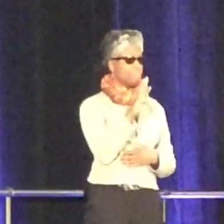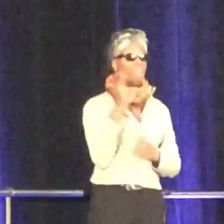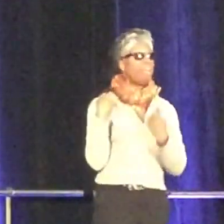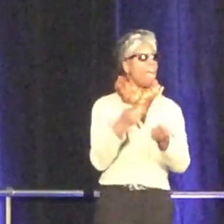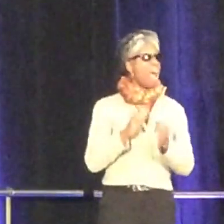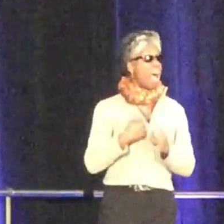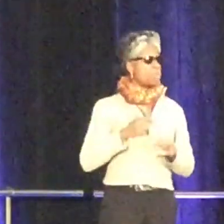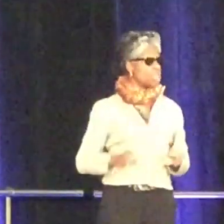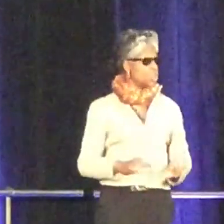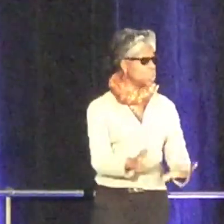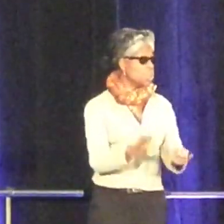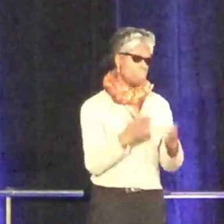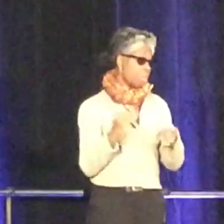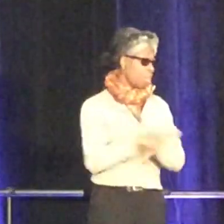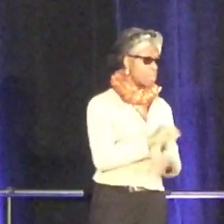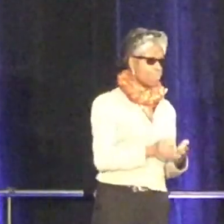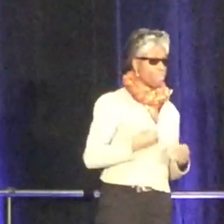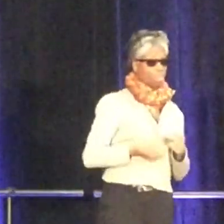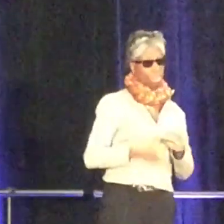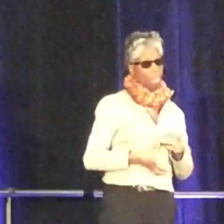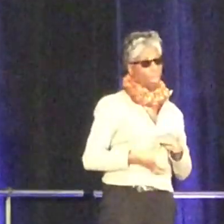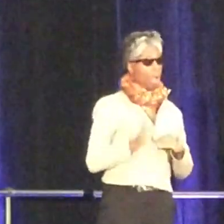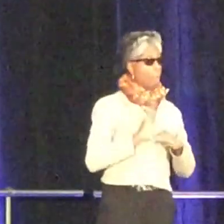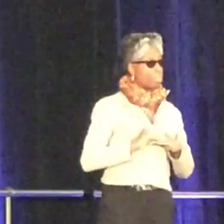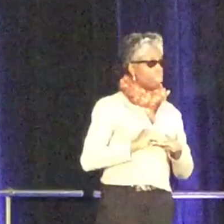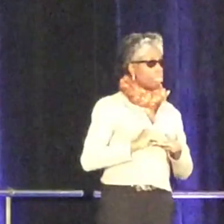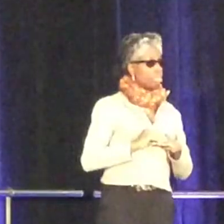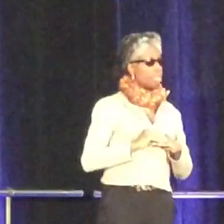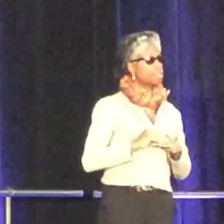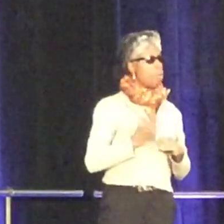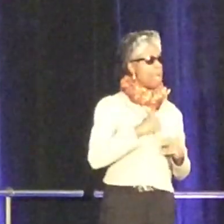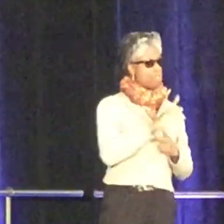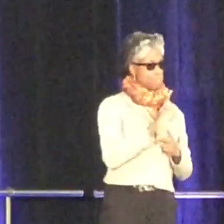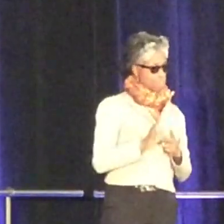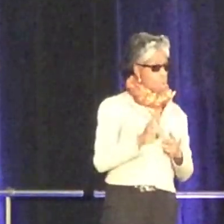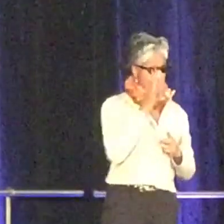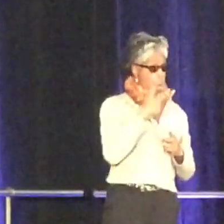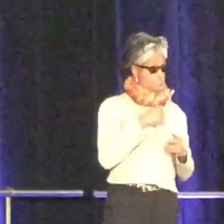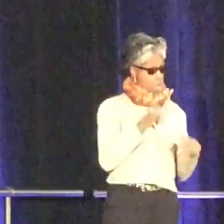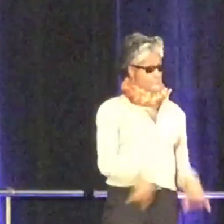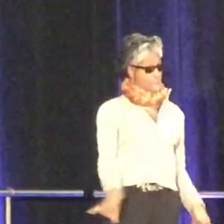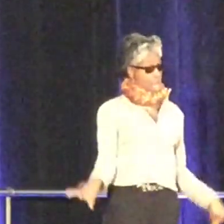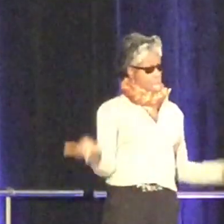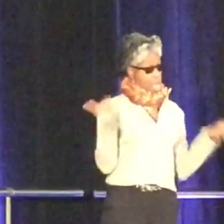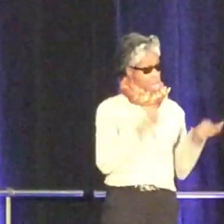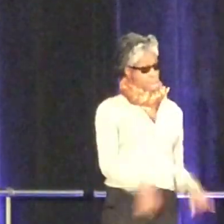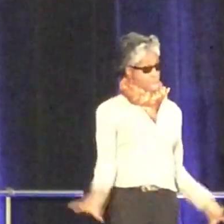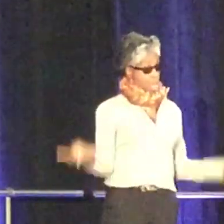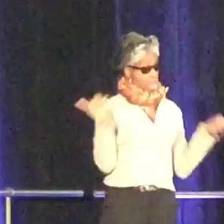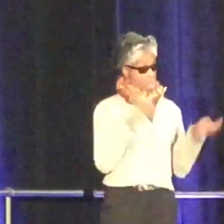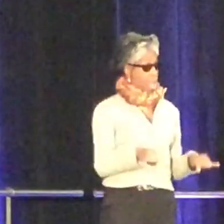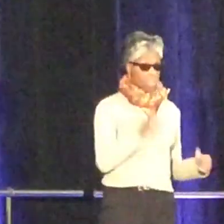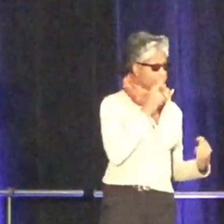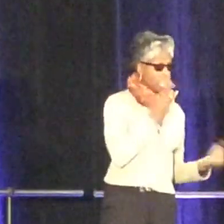differently. And you have to make a choice. Are we going to do things differently, or are we going to do the definition of insanity? It's that simple,